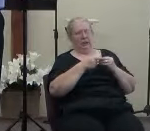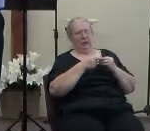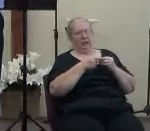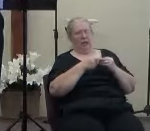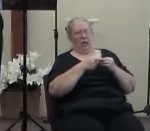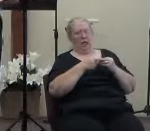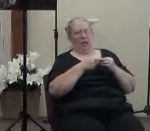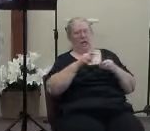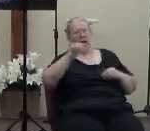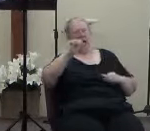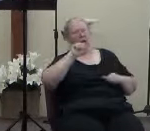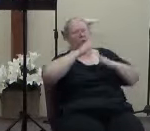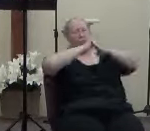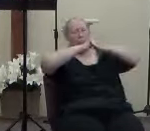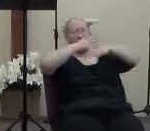here.